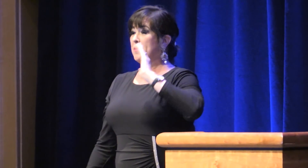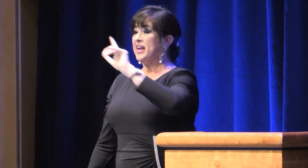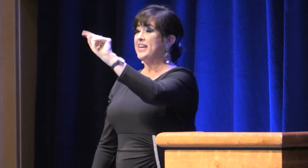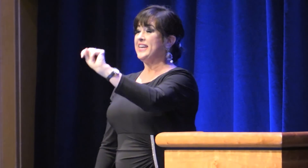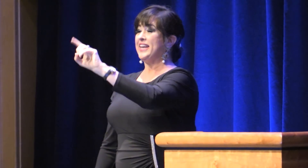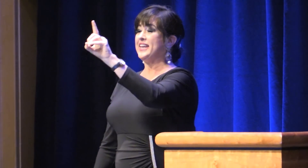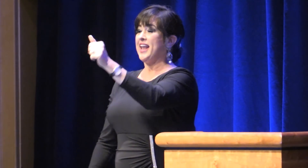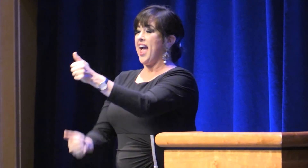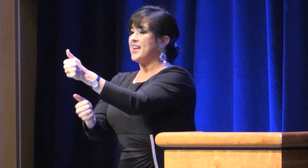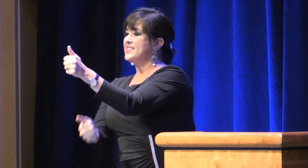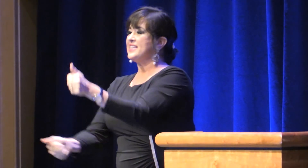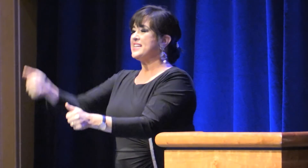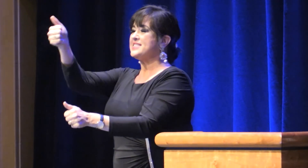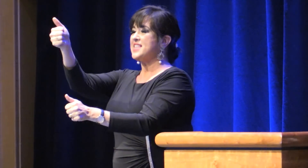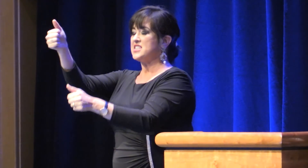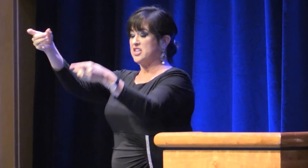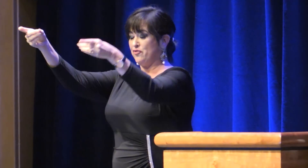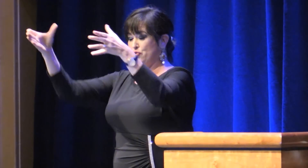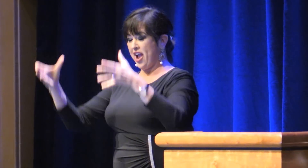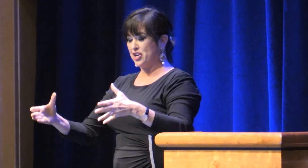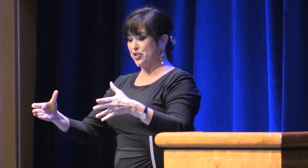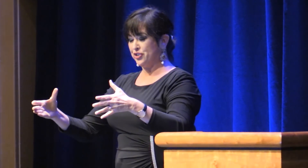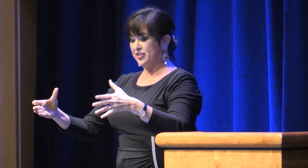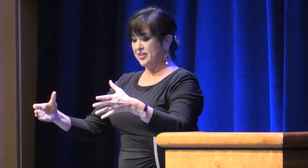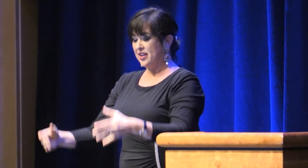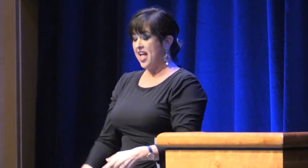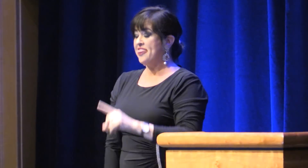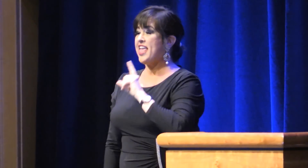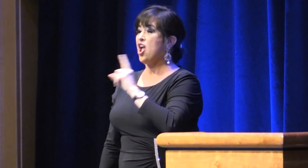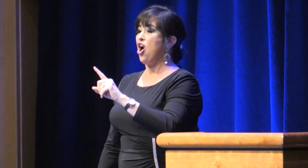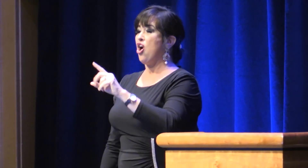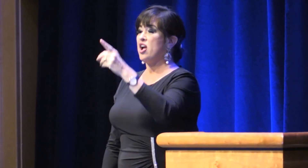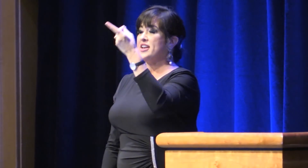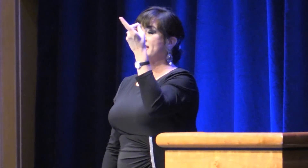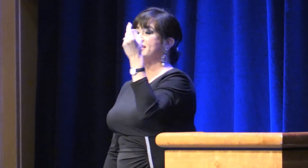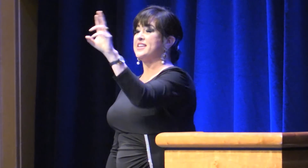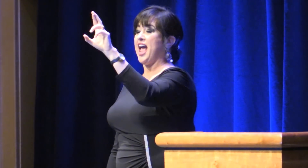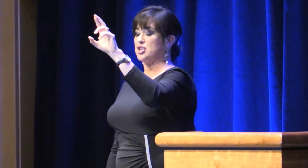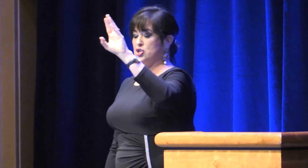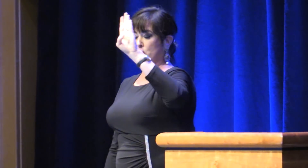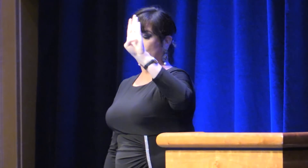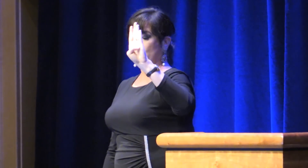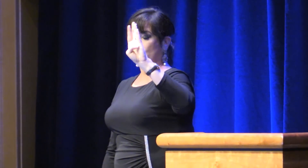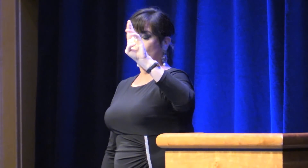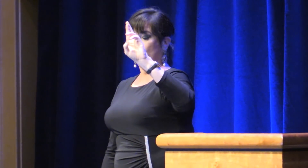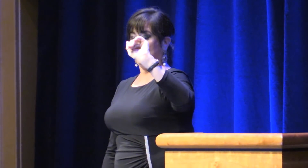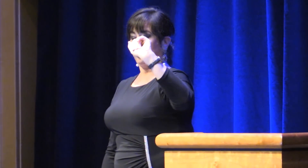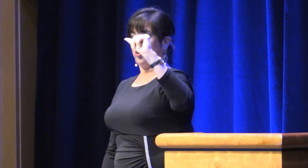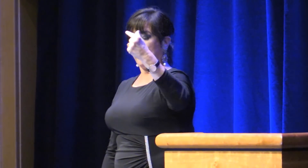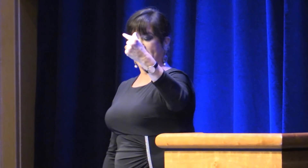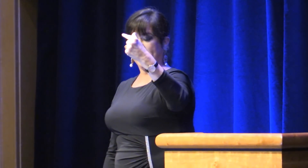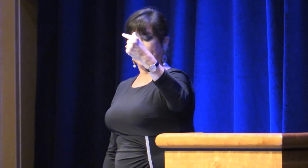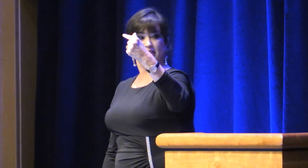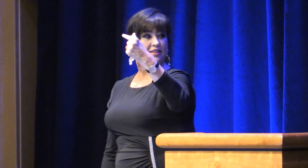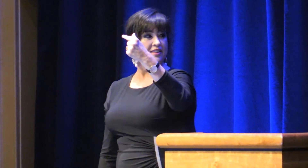I'd now like to recognize the former TDI executive directors here. They are Dr. Brunig,